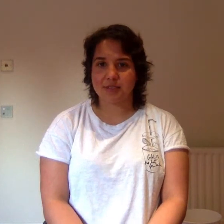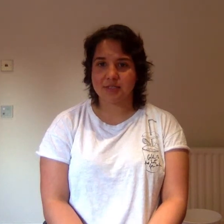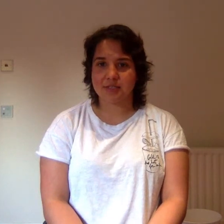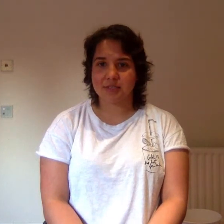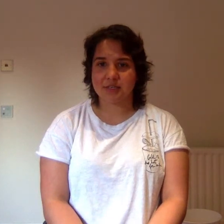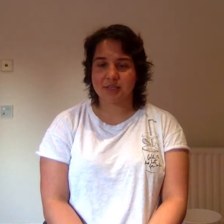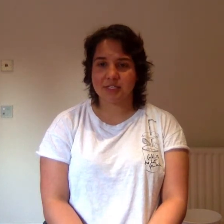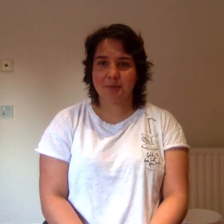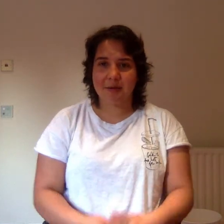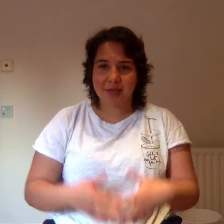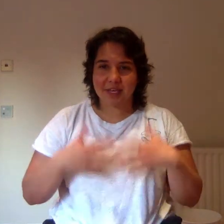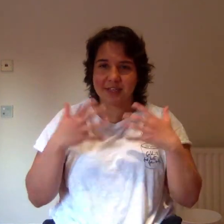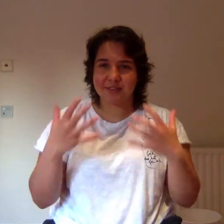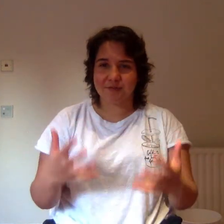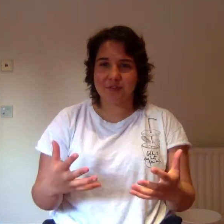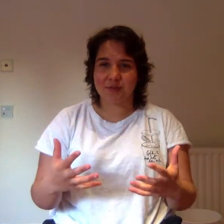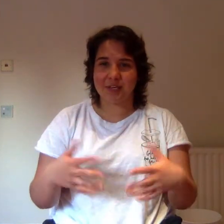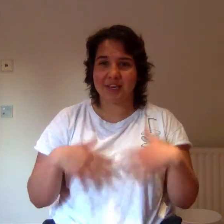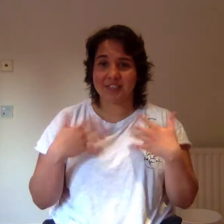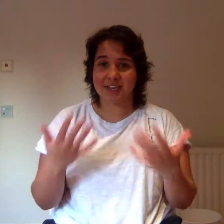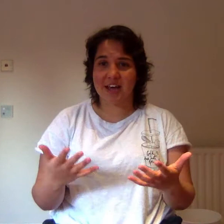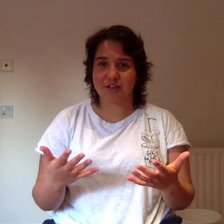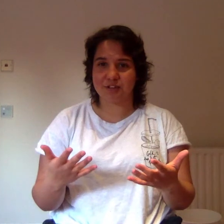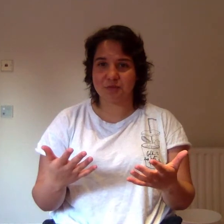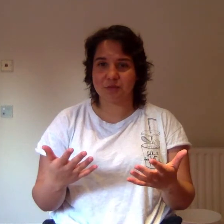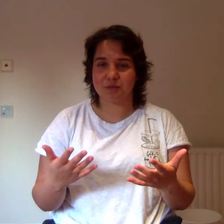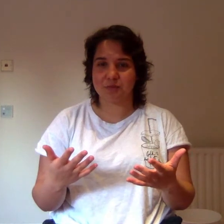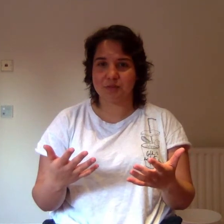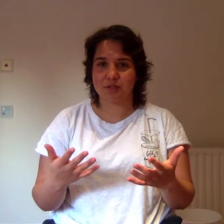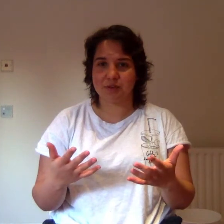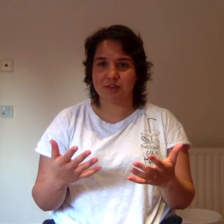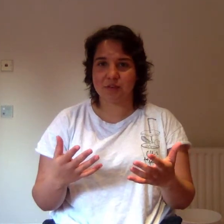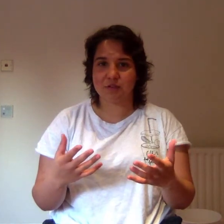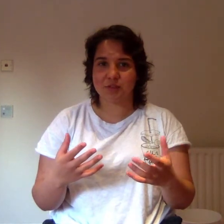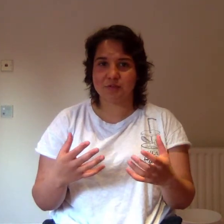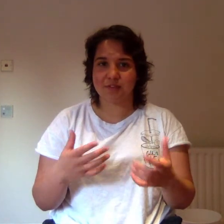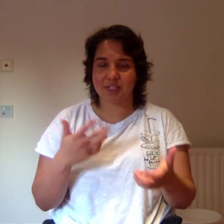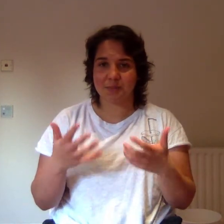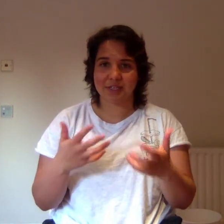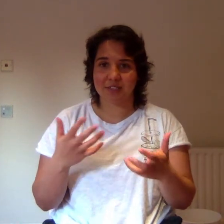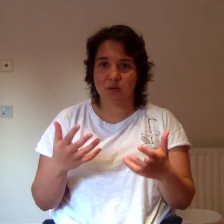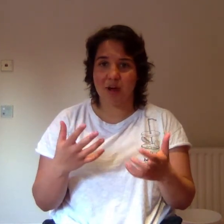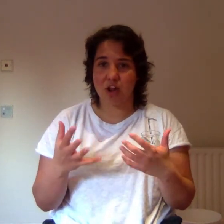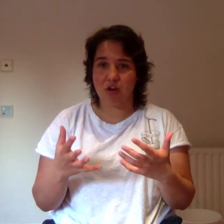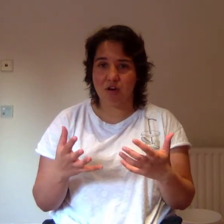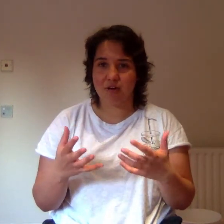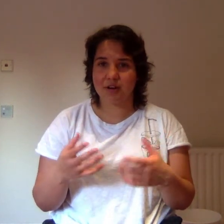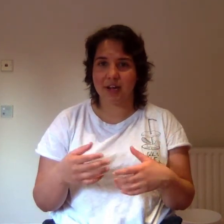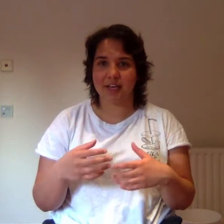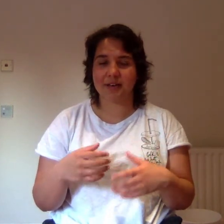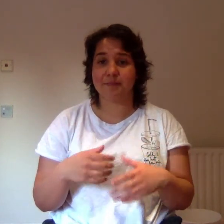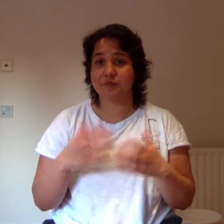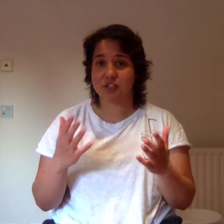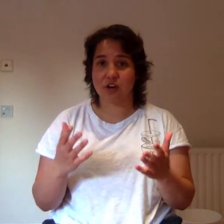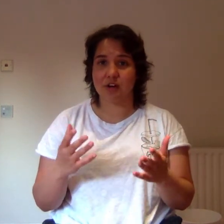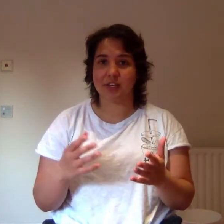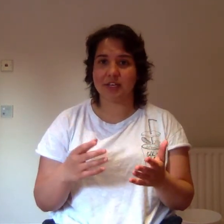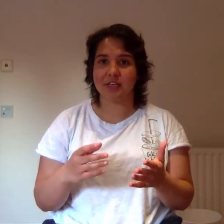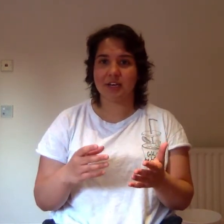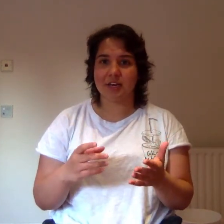But it's about making it as fluid and as natural as possible. So if your finger spelling is like quite long, like Charlie,